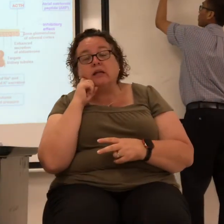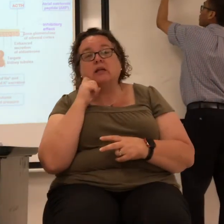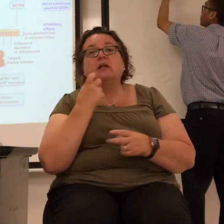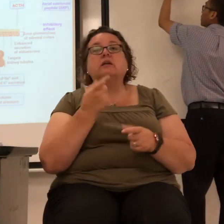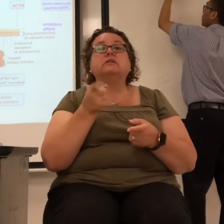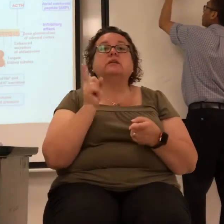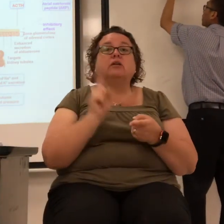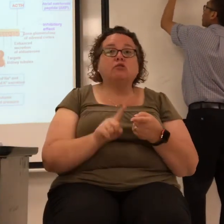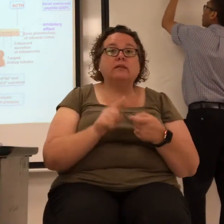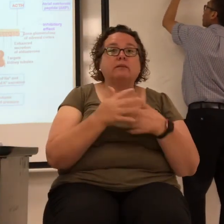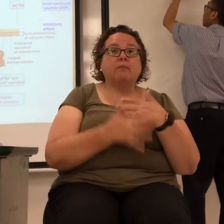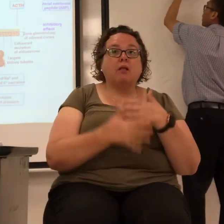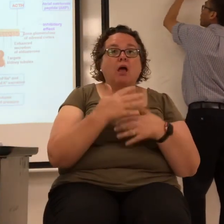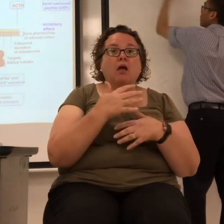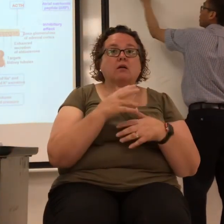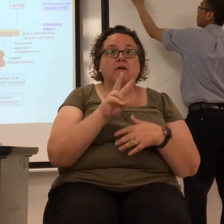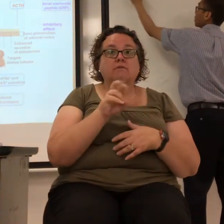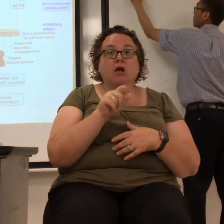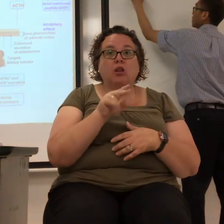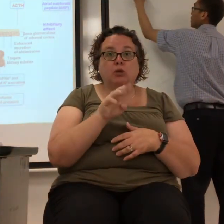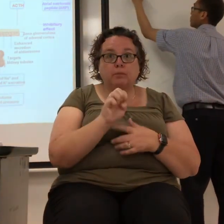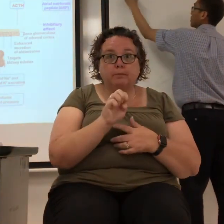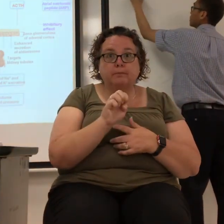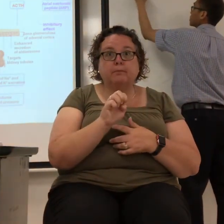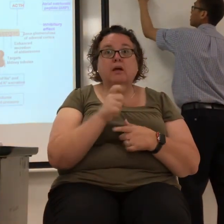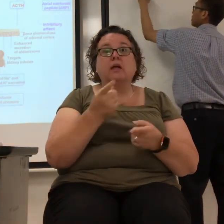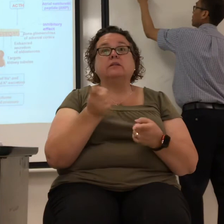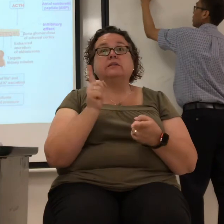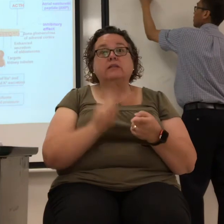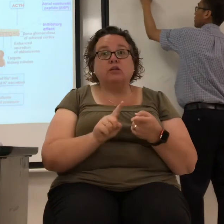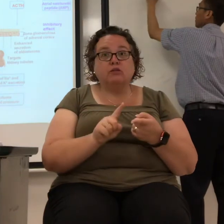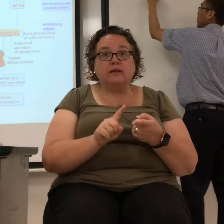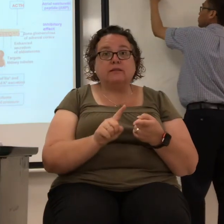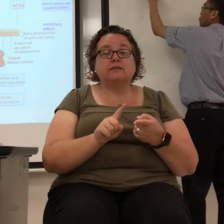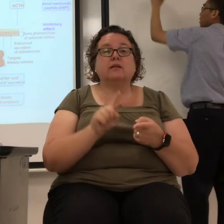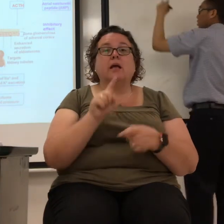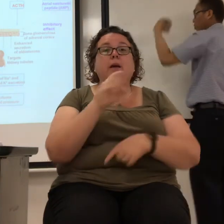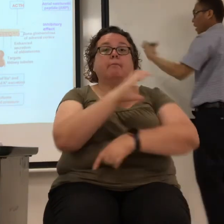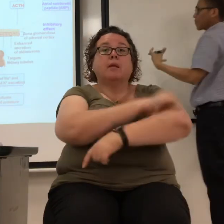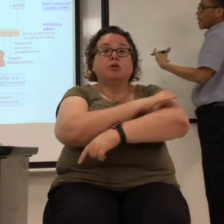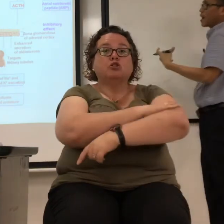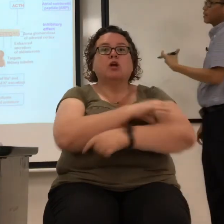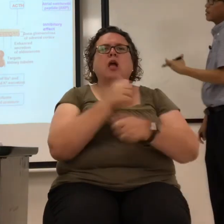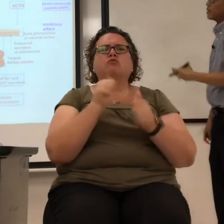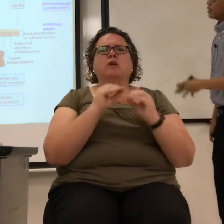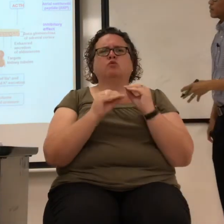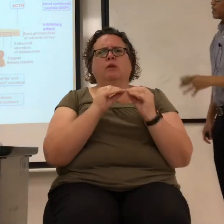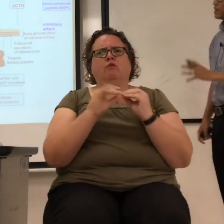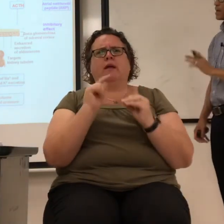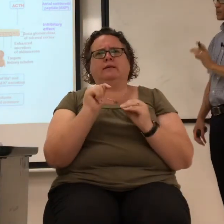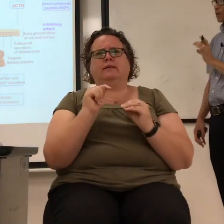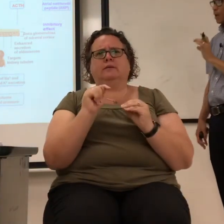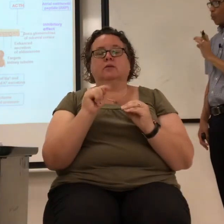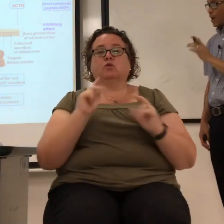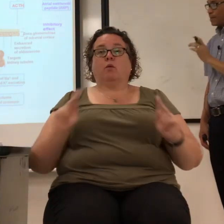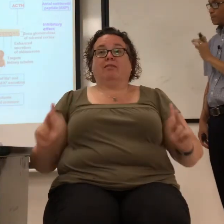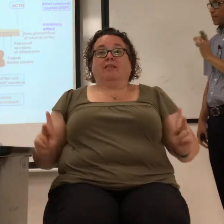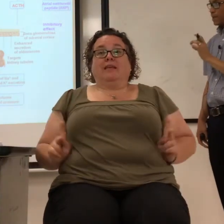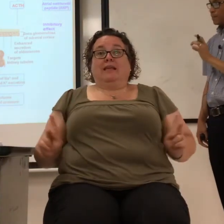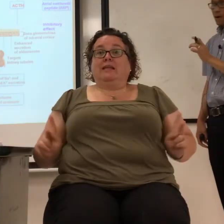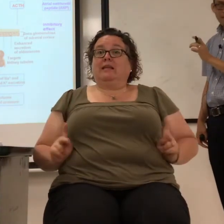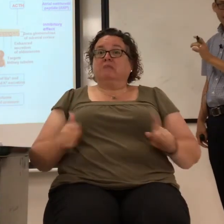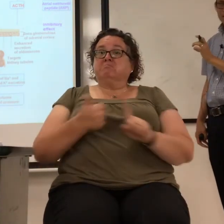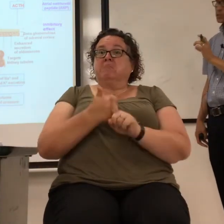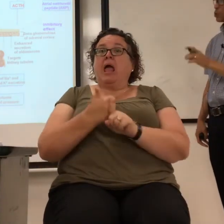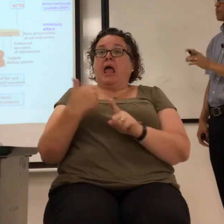blood volume, decreased BP, you're trying to correct that. The kidney has a way to